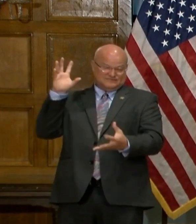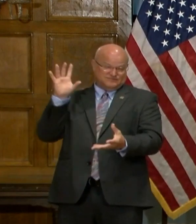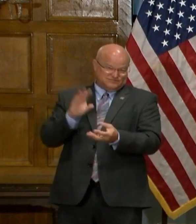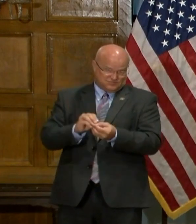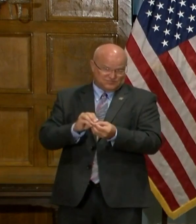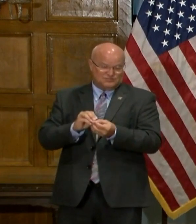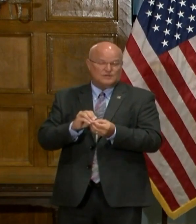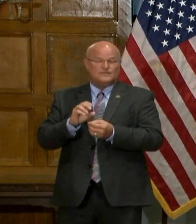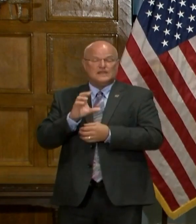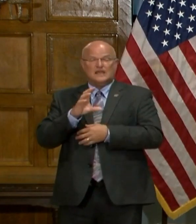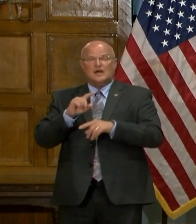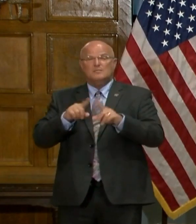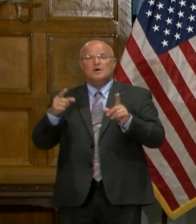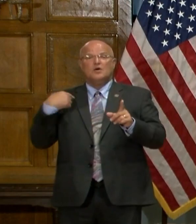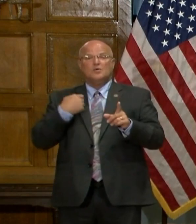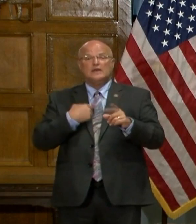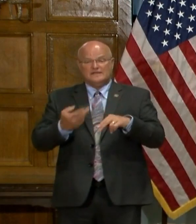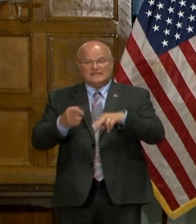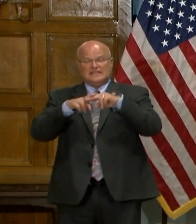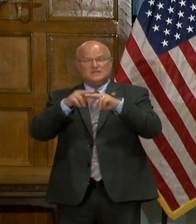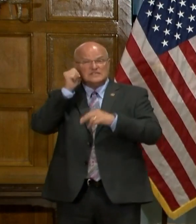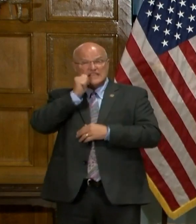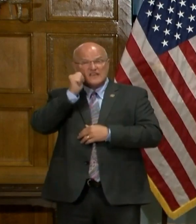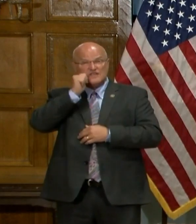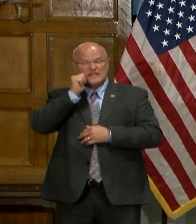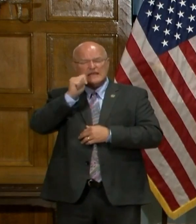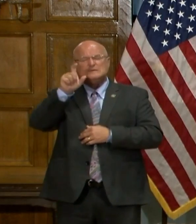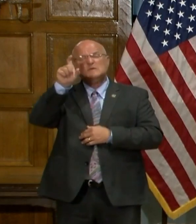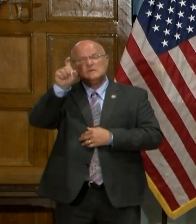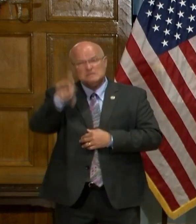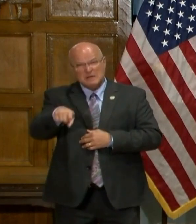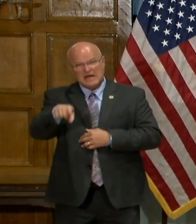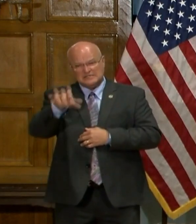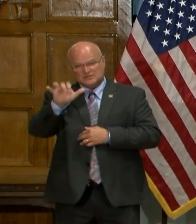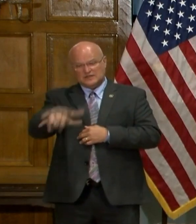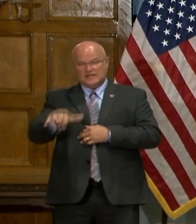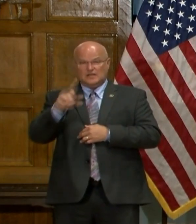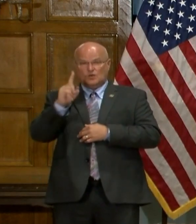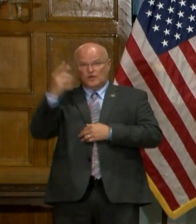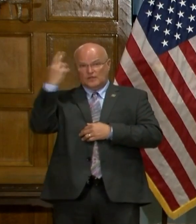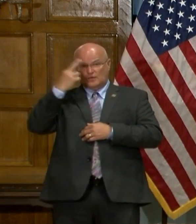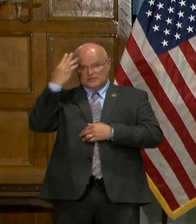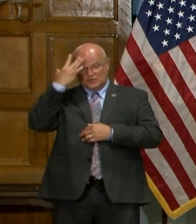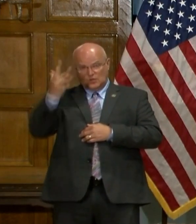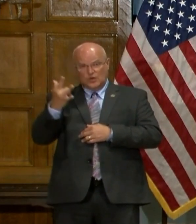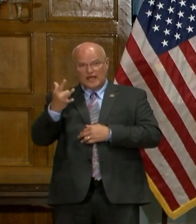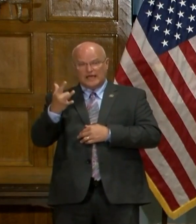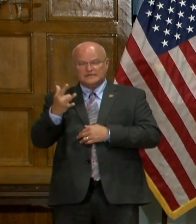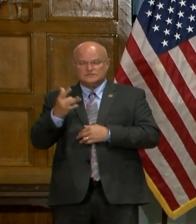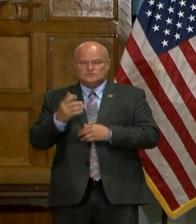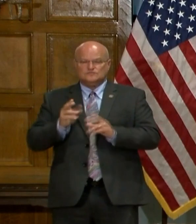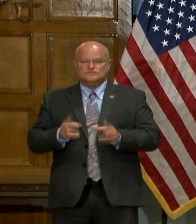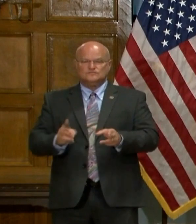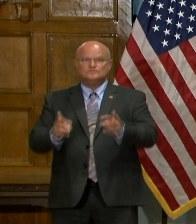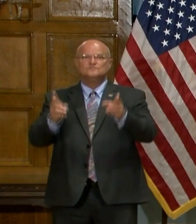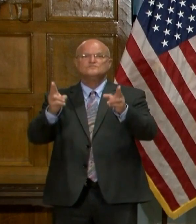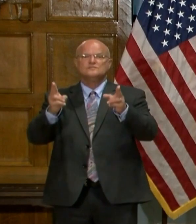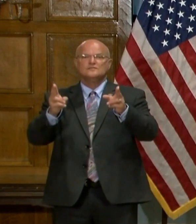cumulative, but we have an increase every day that we have to do this. And so that's one of the reasons to escalate it.